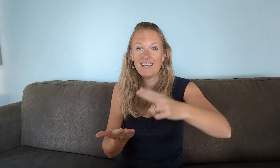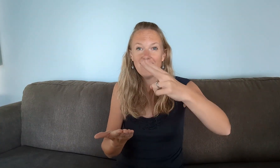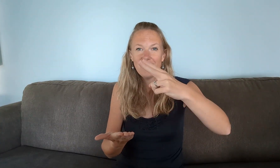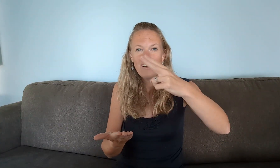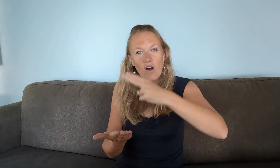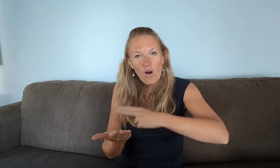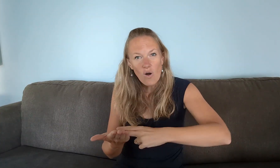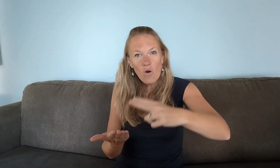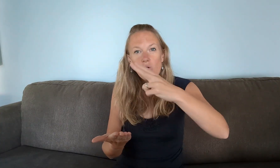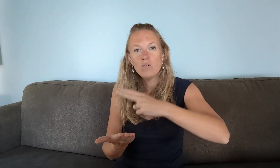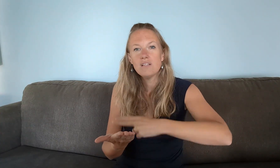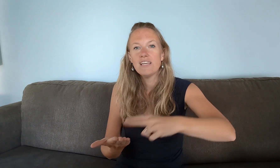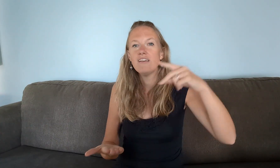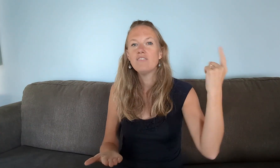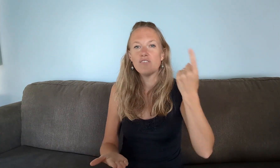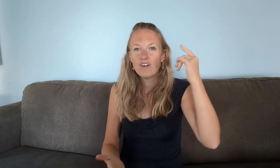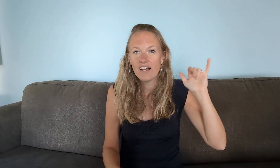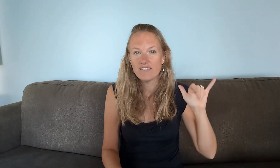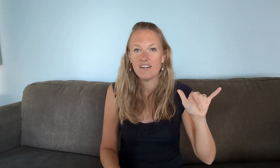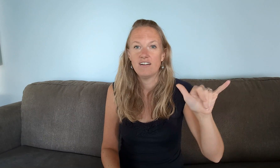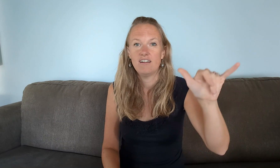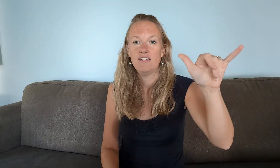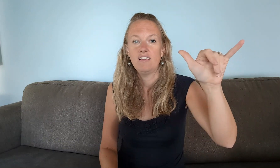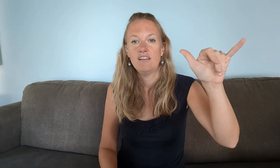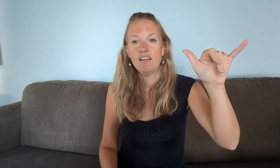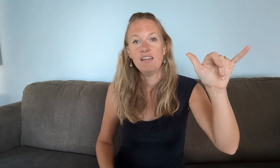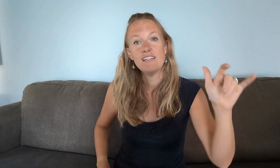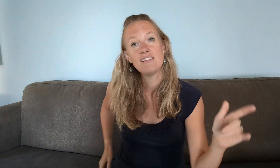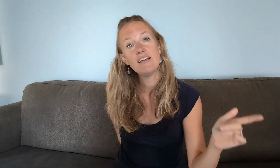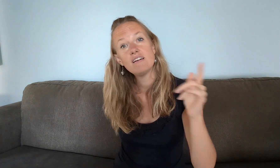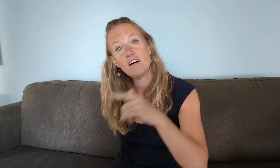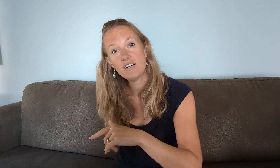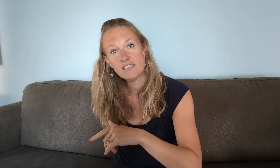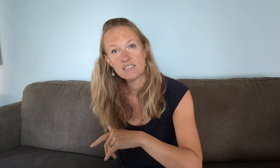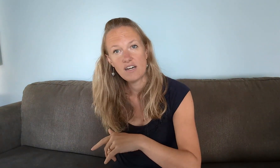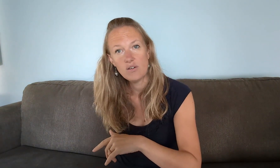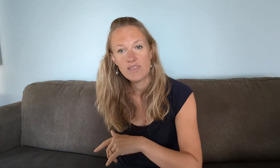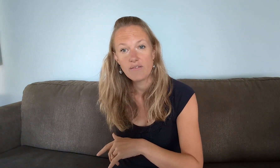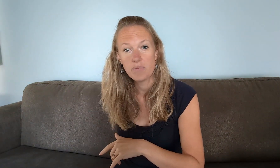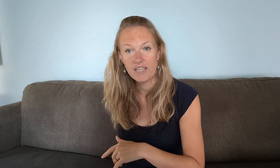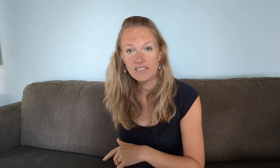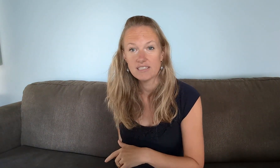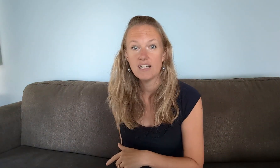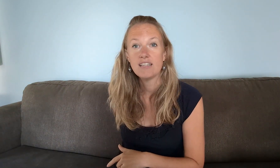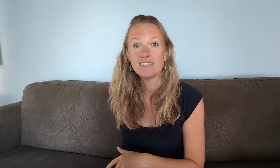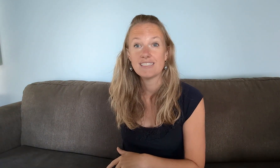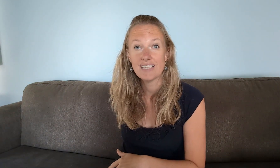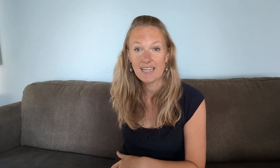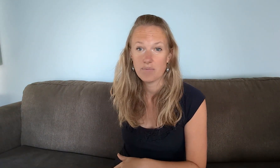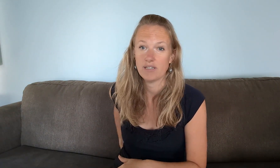holy, holy forever. Okay, and then later on in the song, when that repeats, there's a second part